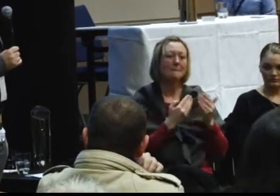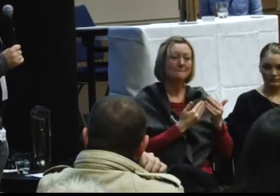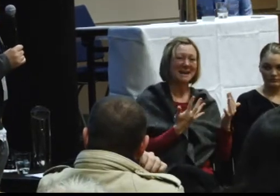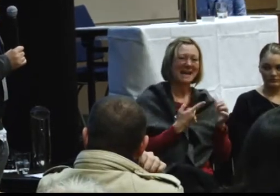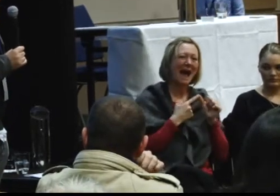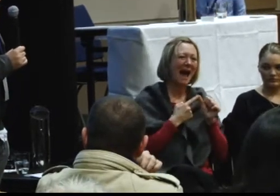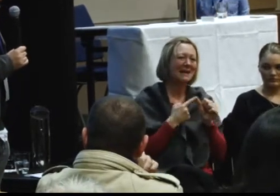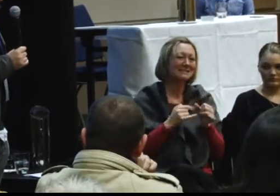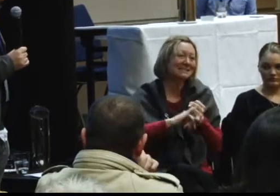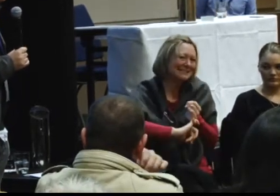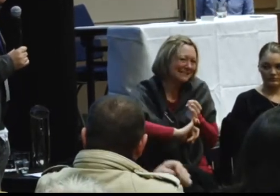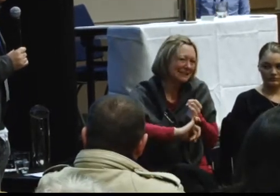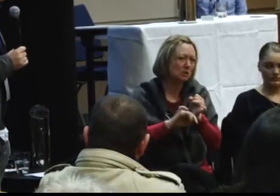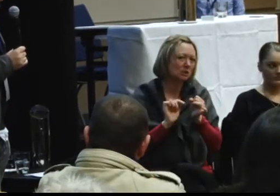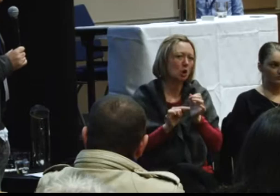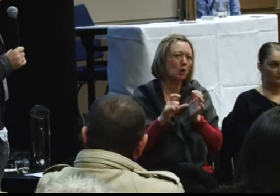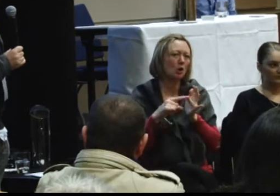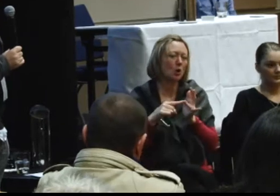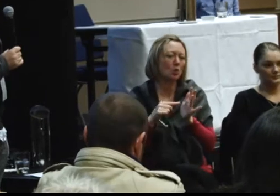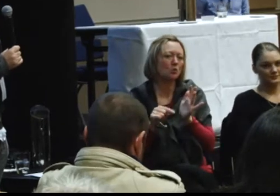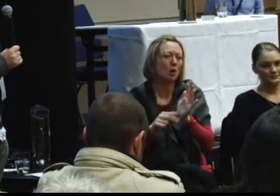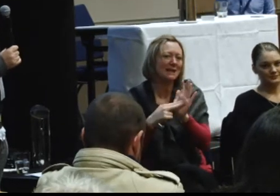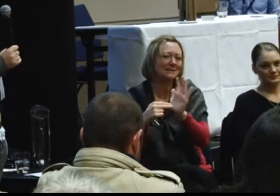Manyanswers.co.nz is our other site. So,